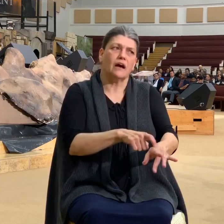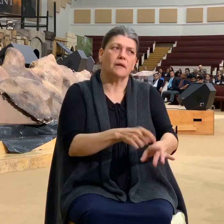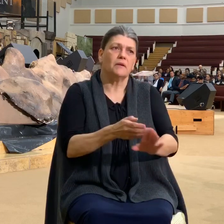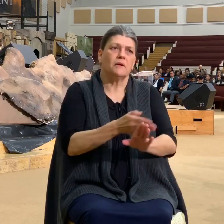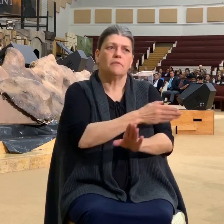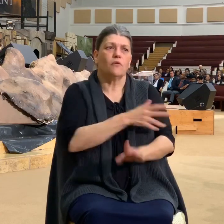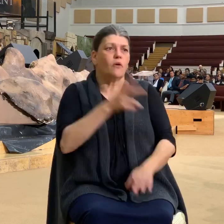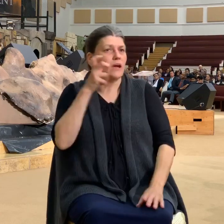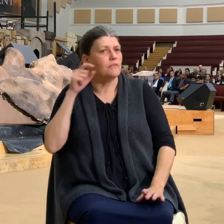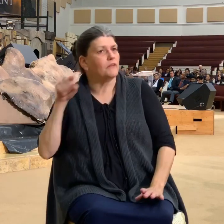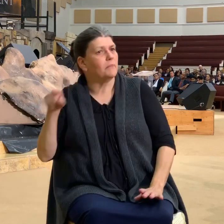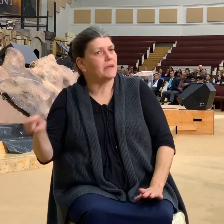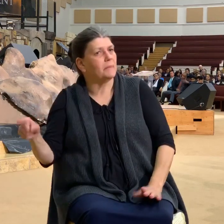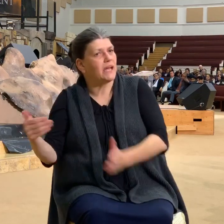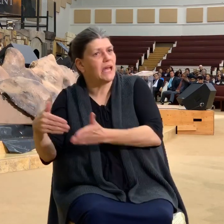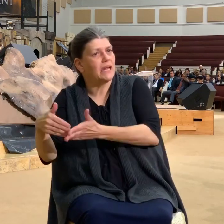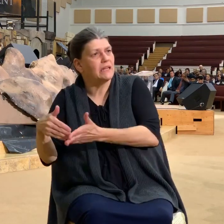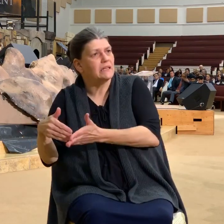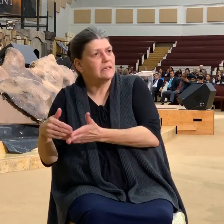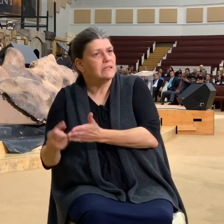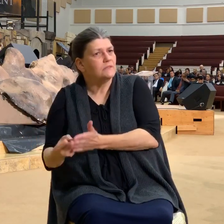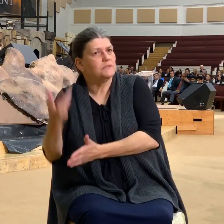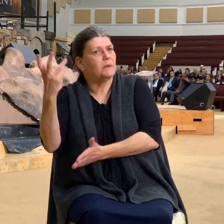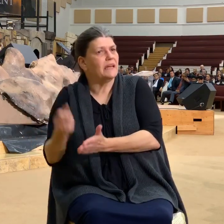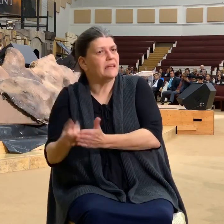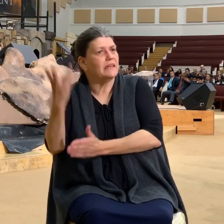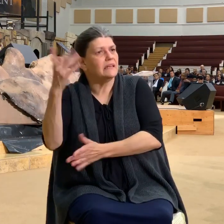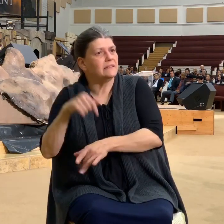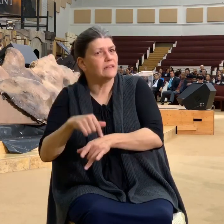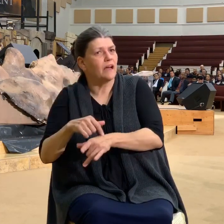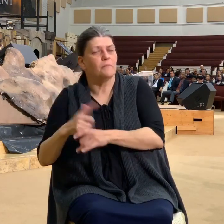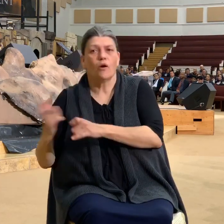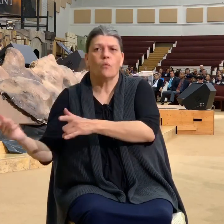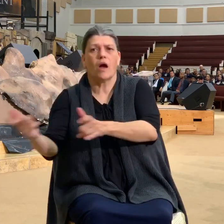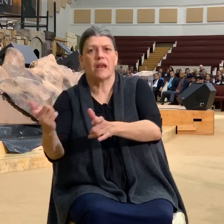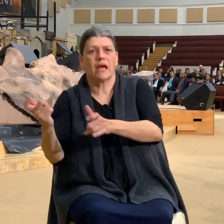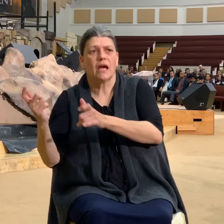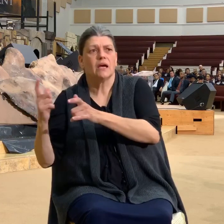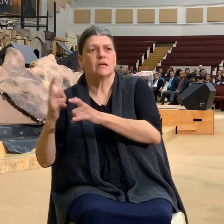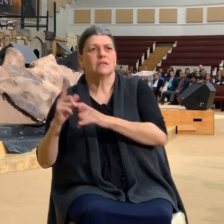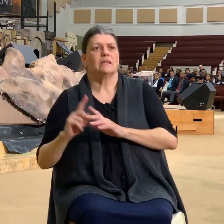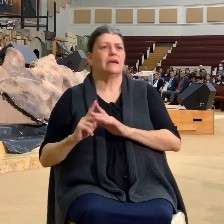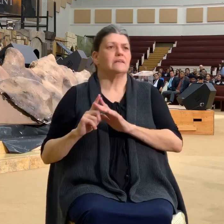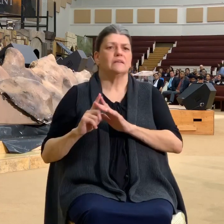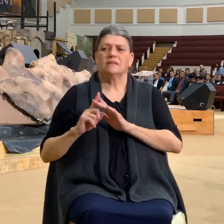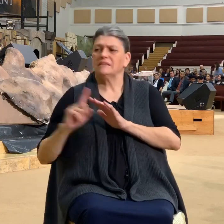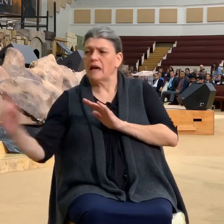him again. He was spending his time running. I just want to tell you,